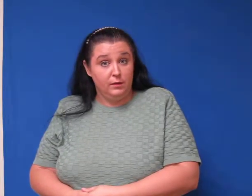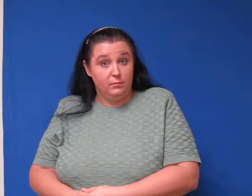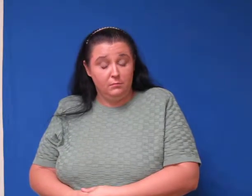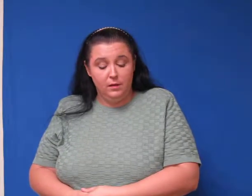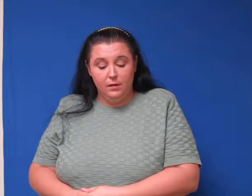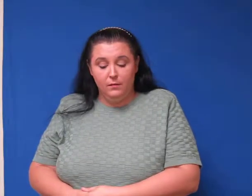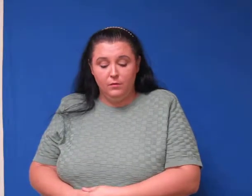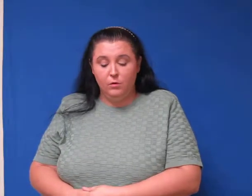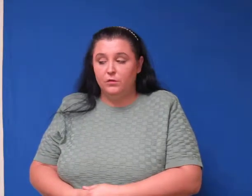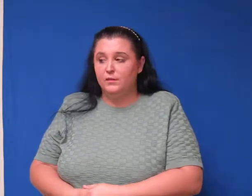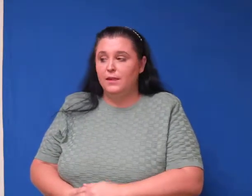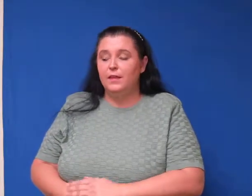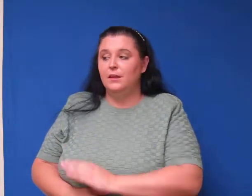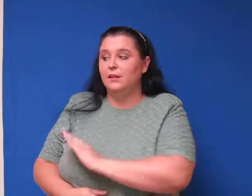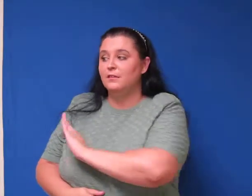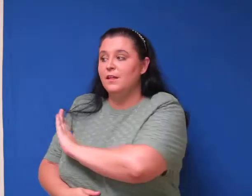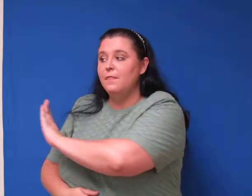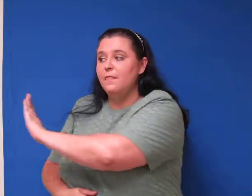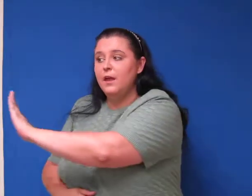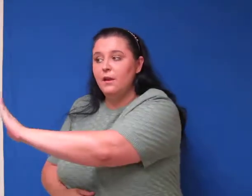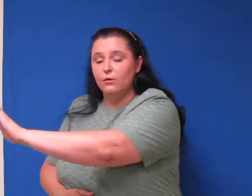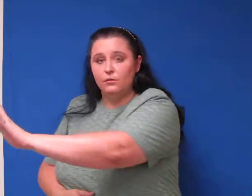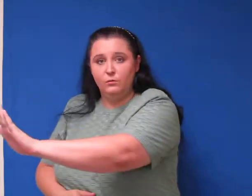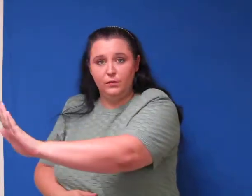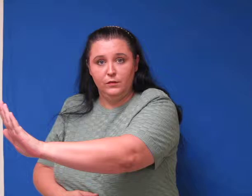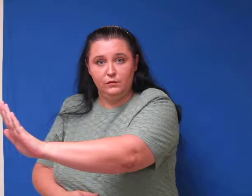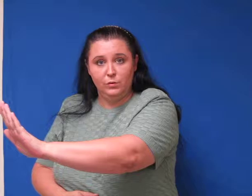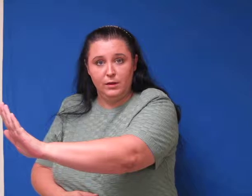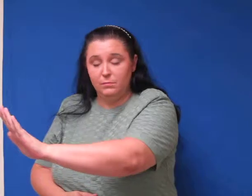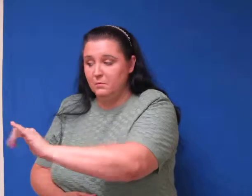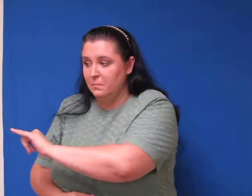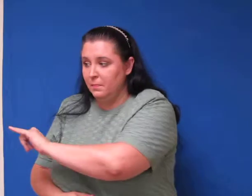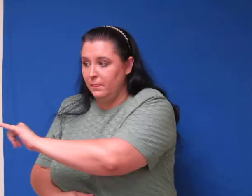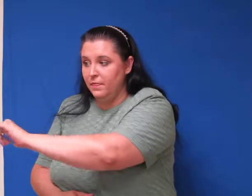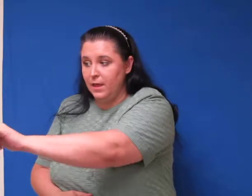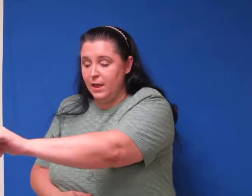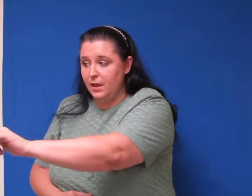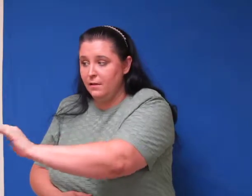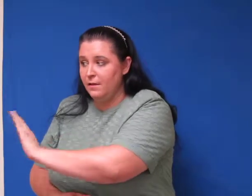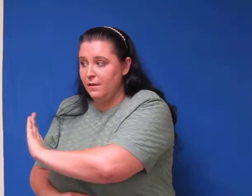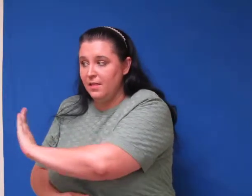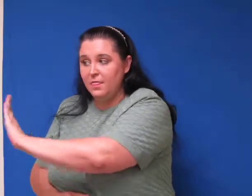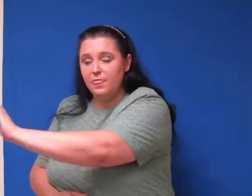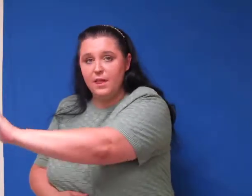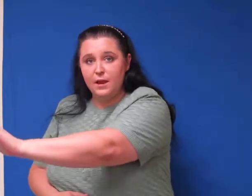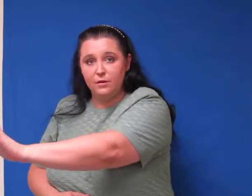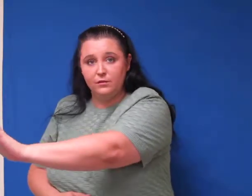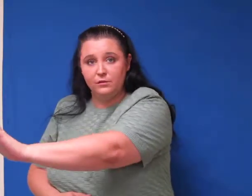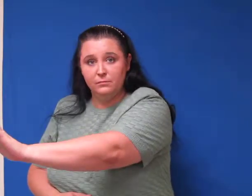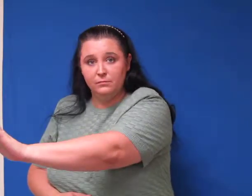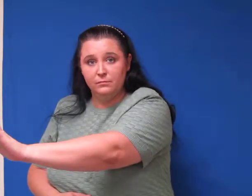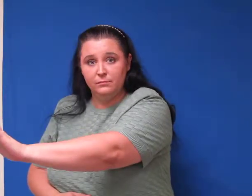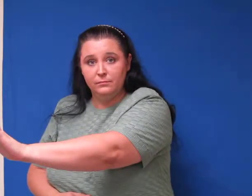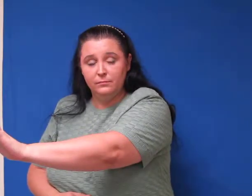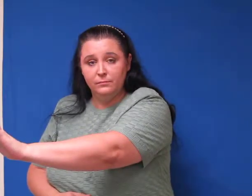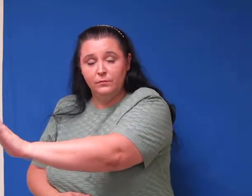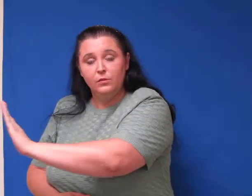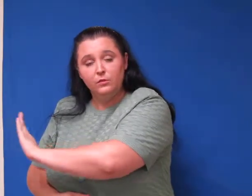them, then we will say that it is theirs, the sweep. They, theirs. There's going to